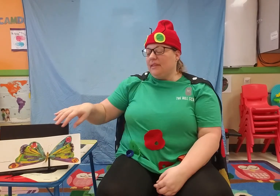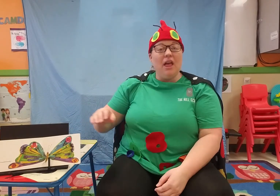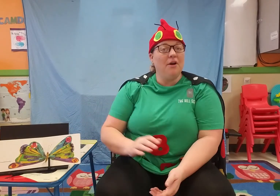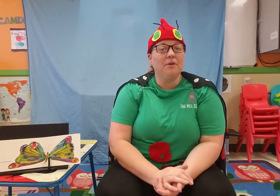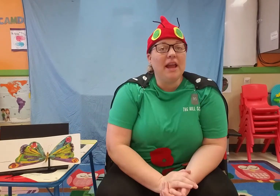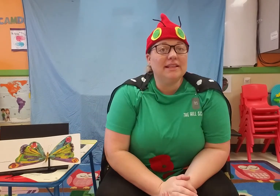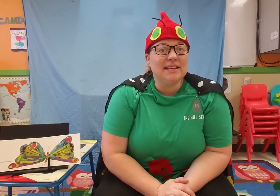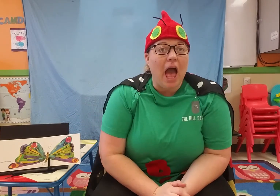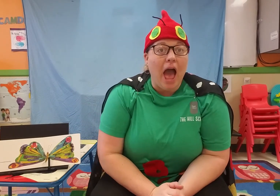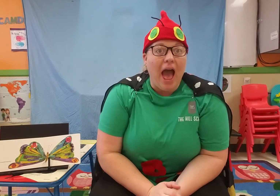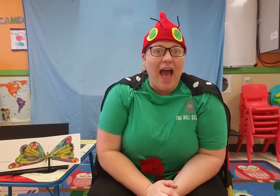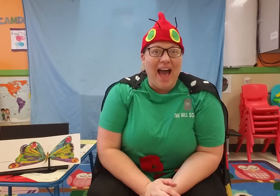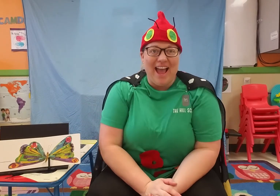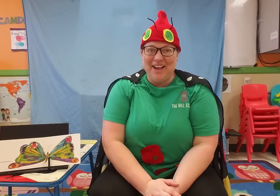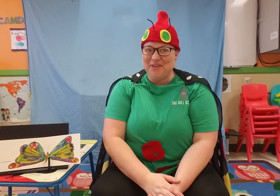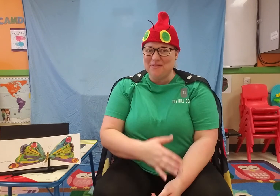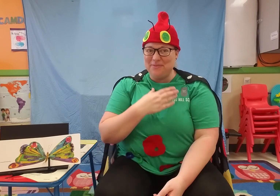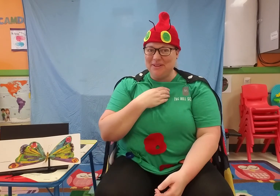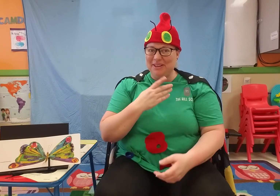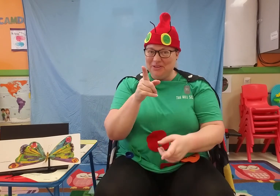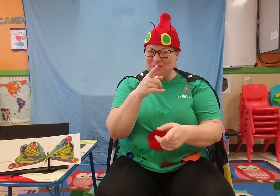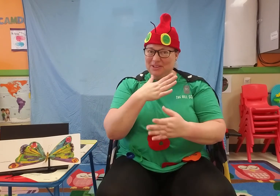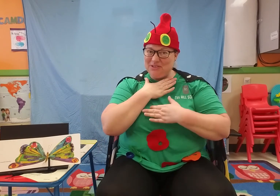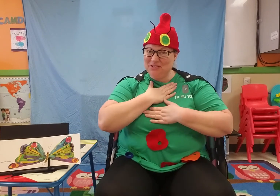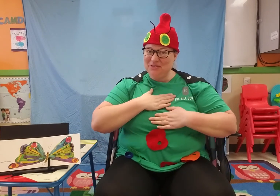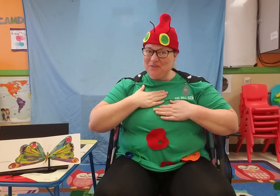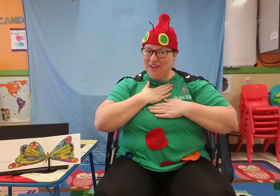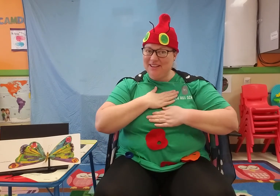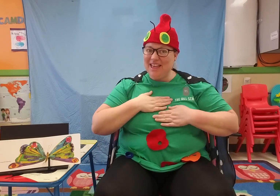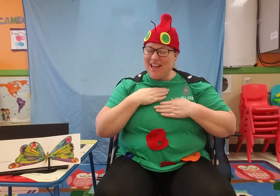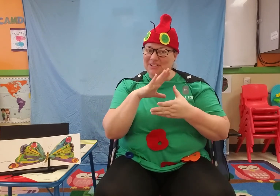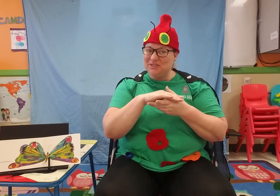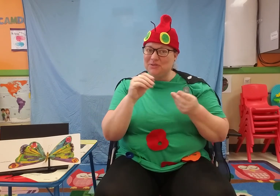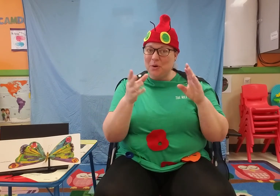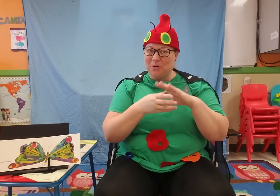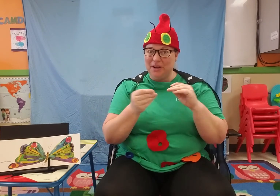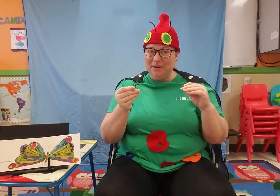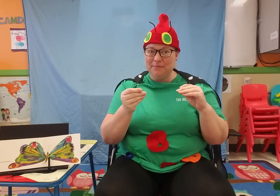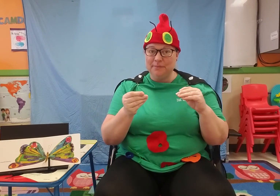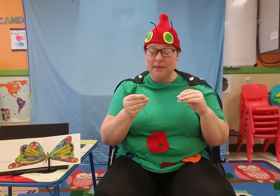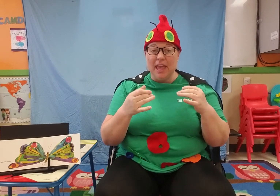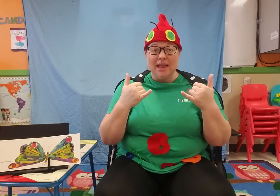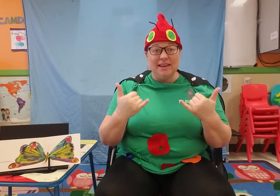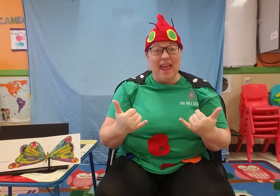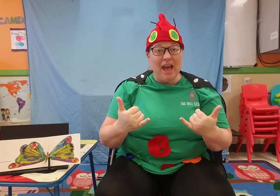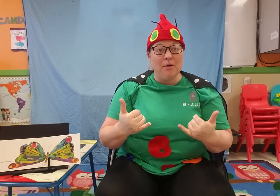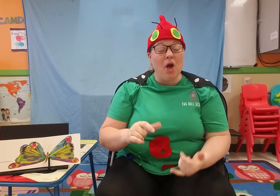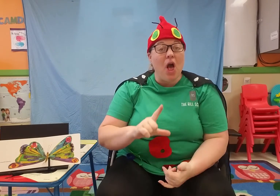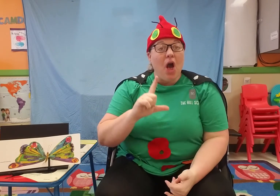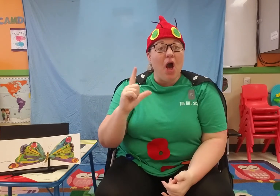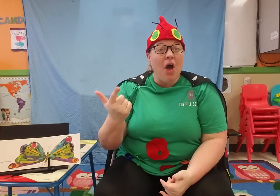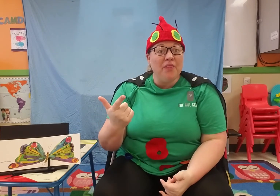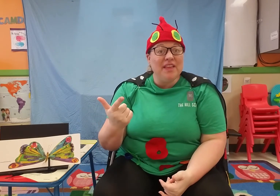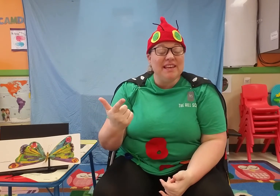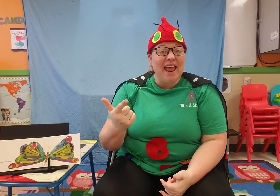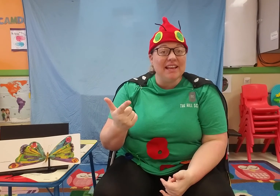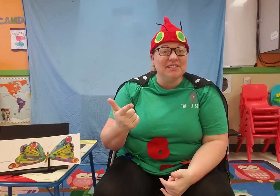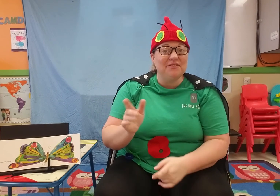All right, I hope you enjoyed that story. Now, on the next